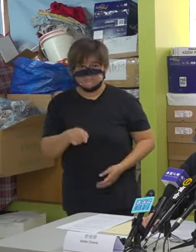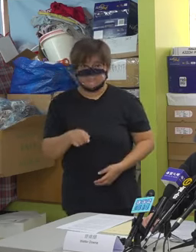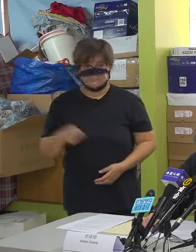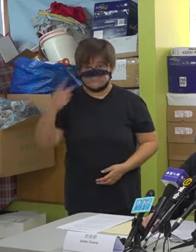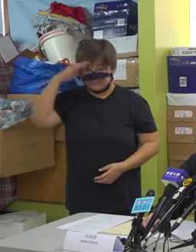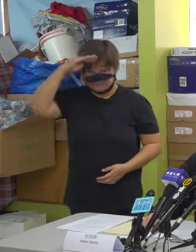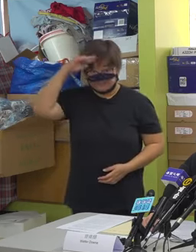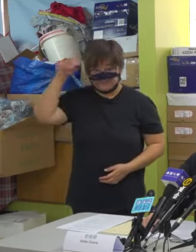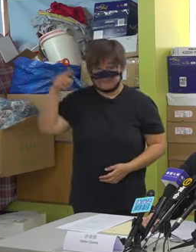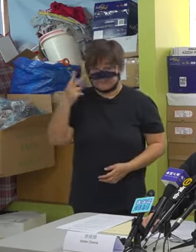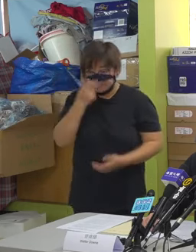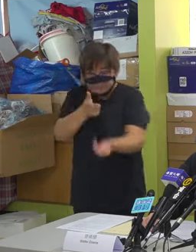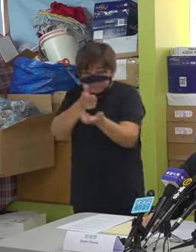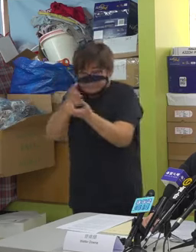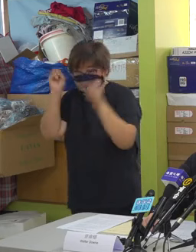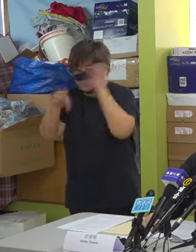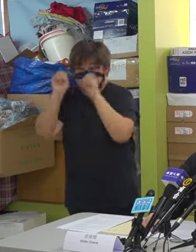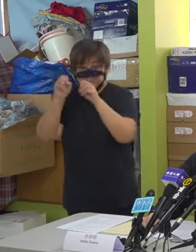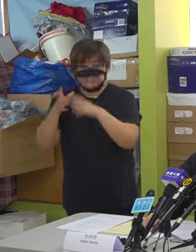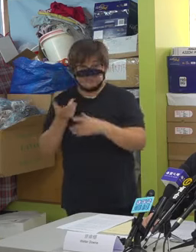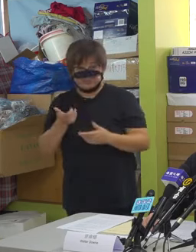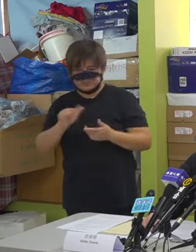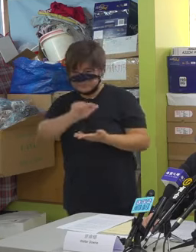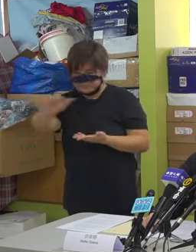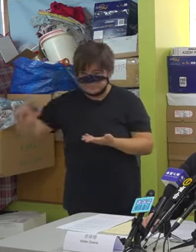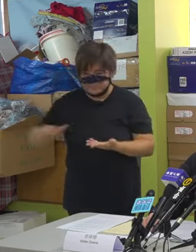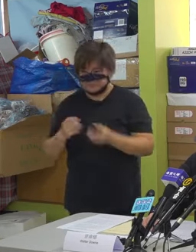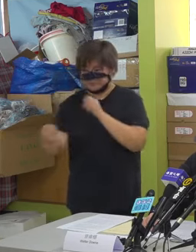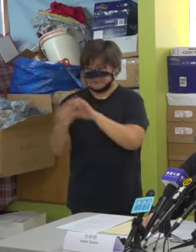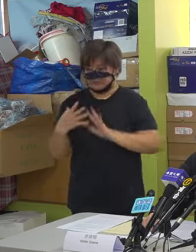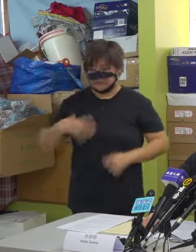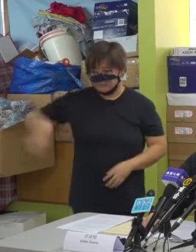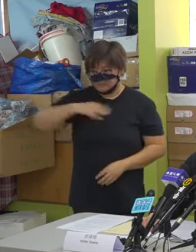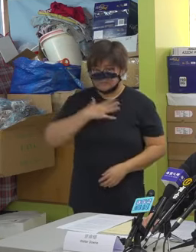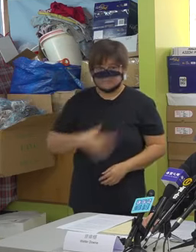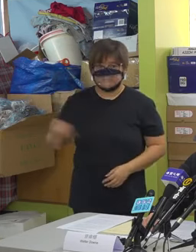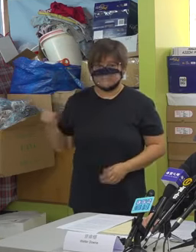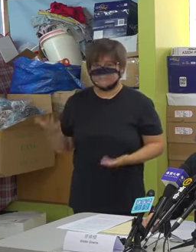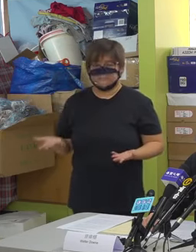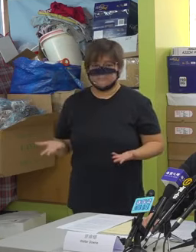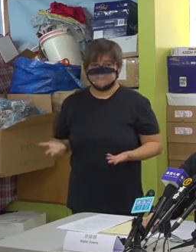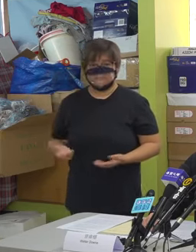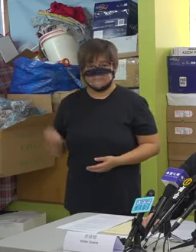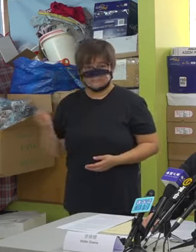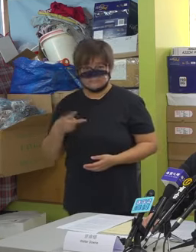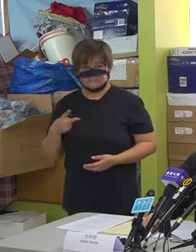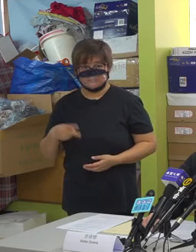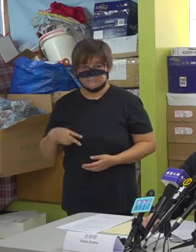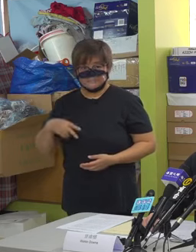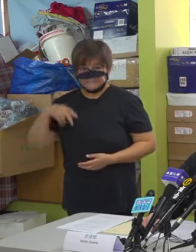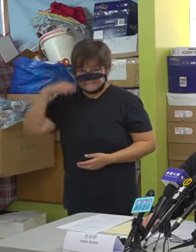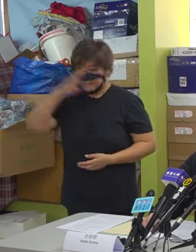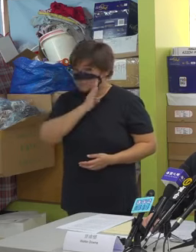use the prohibition on group gathering regulation to barge into malls and indiscriminately fine citizens.